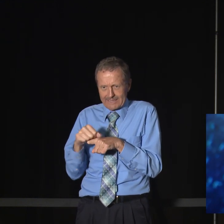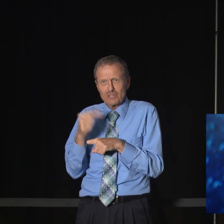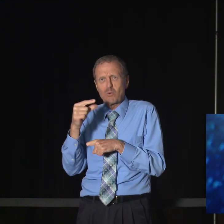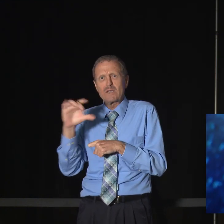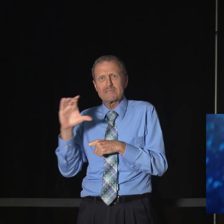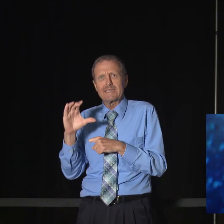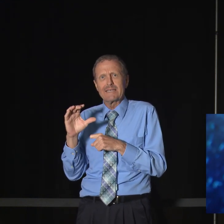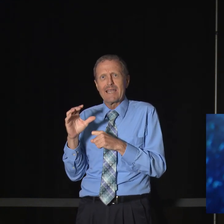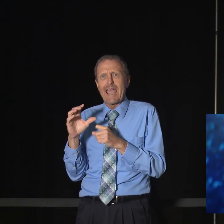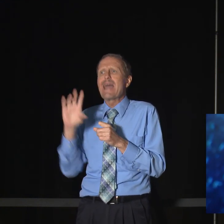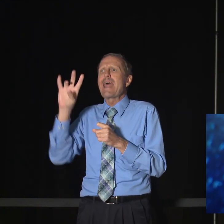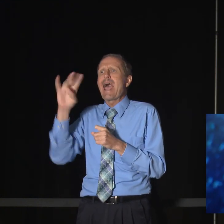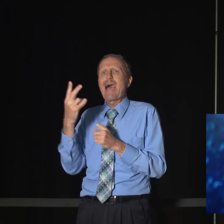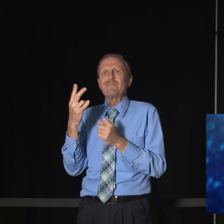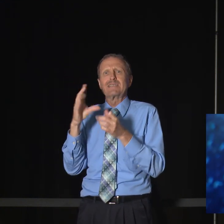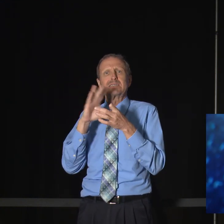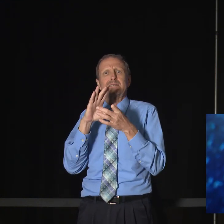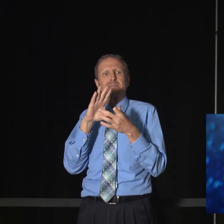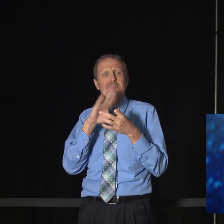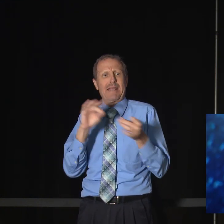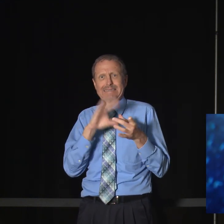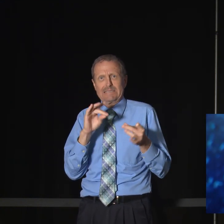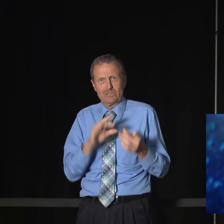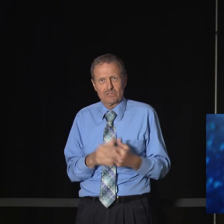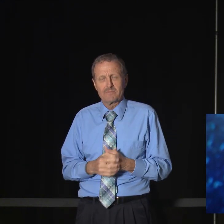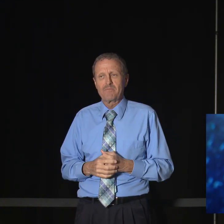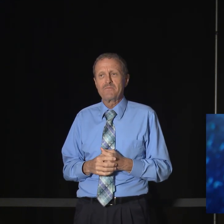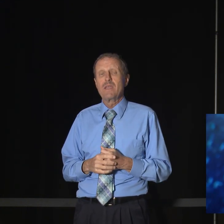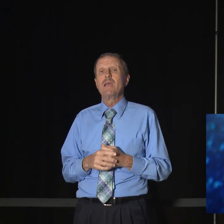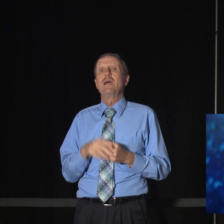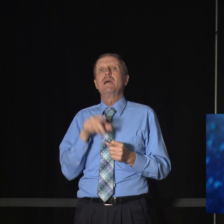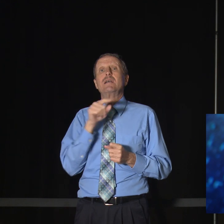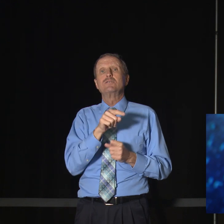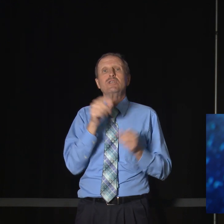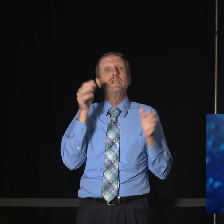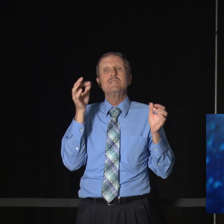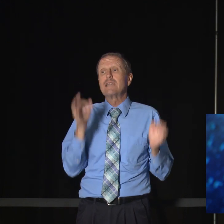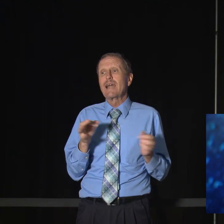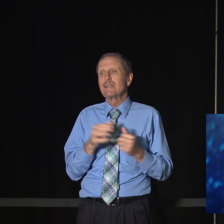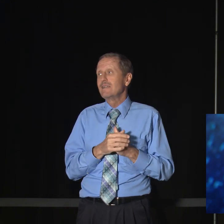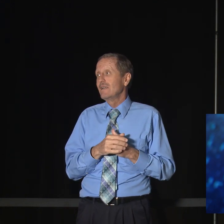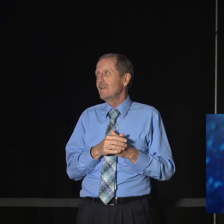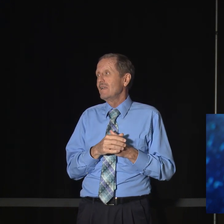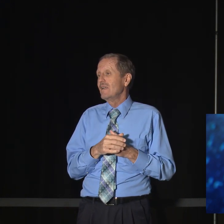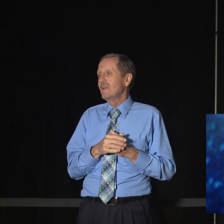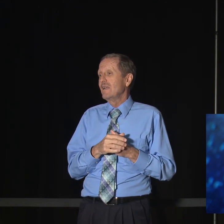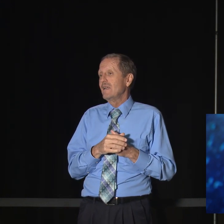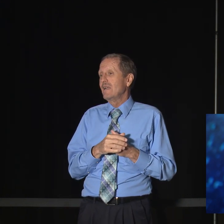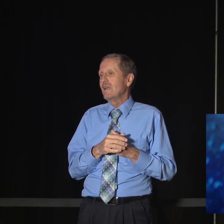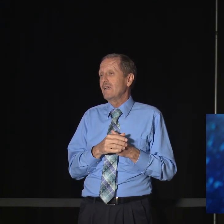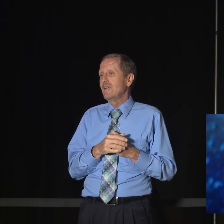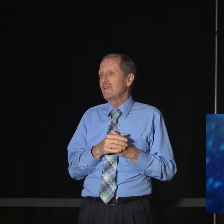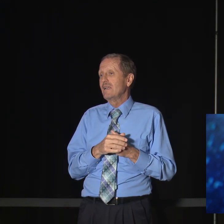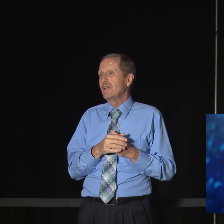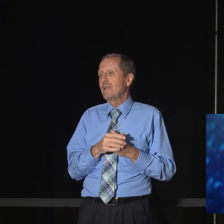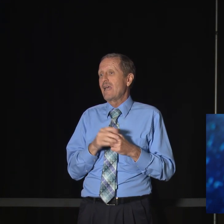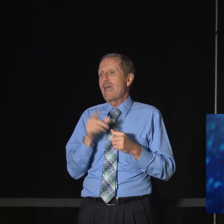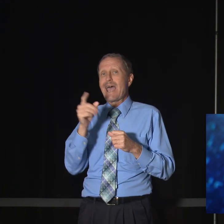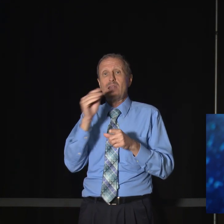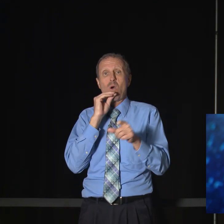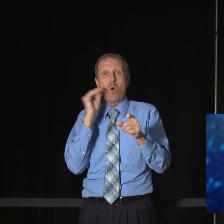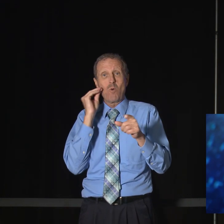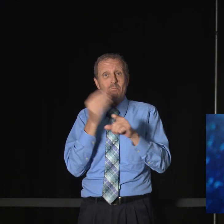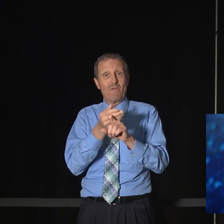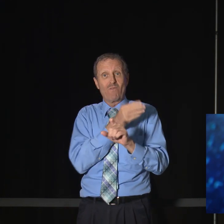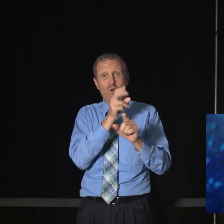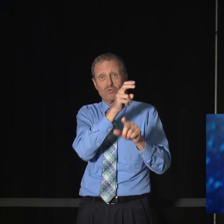the message of the Seventh-day Adventist Church. What she did is she made in her home, before traveling, she made